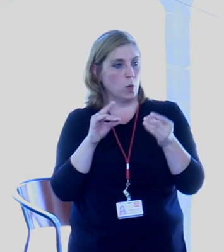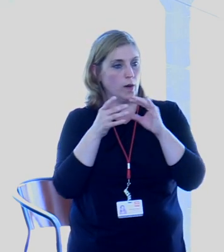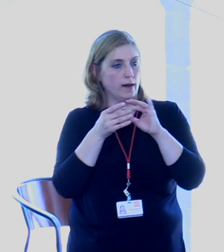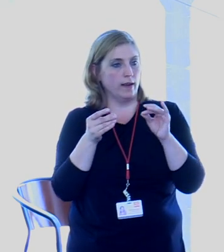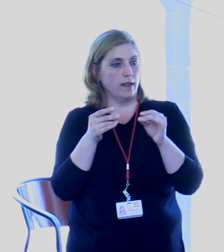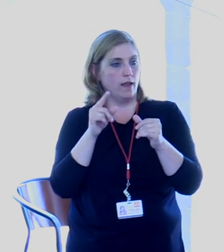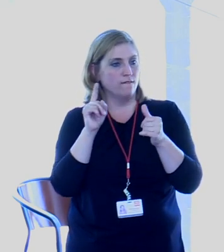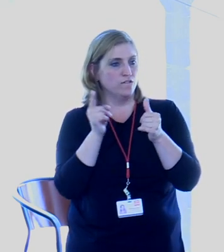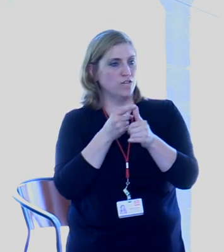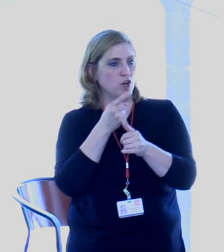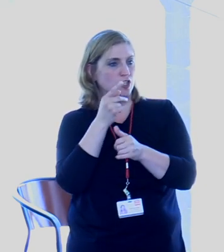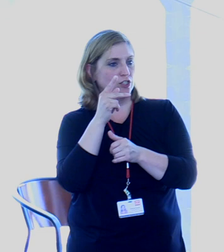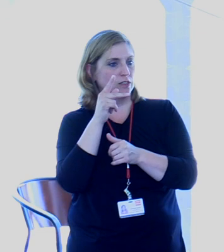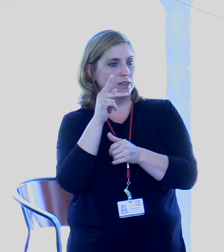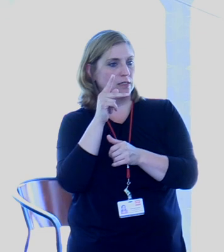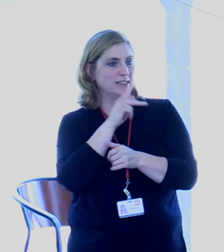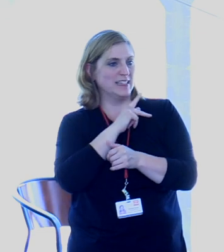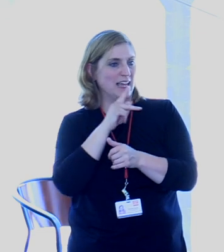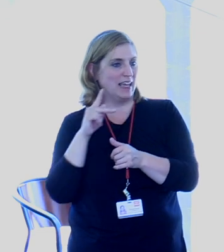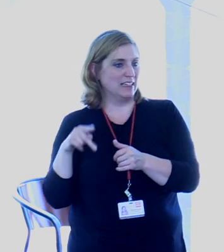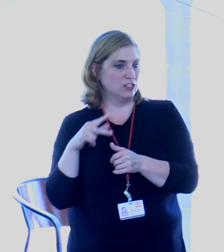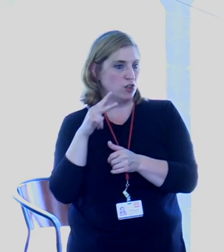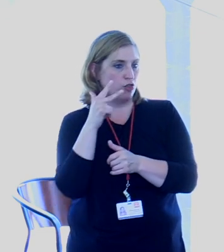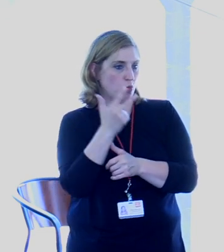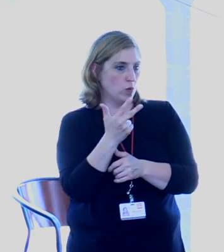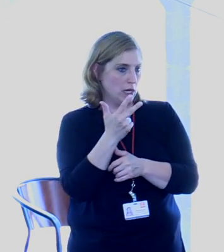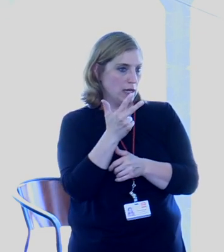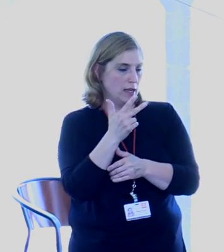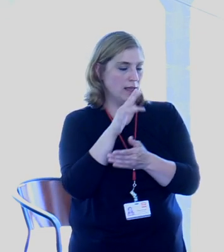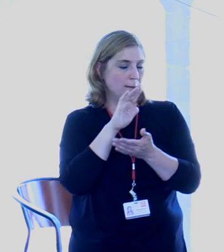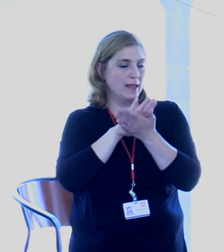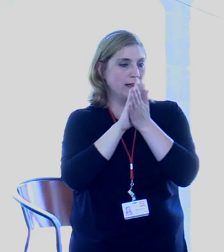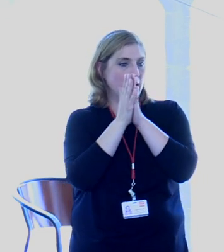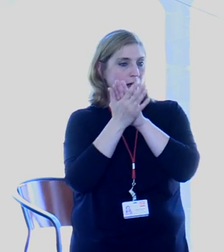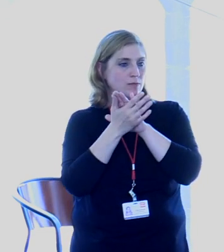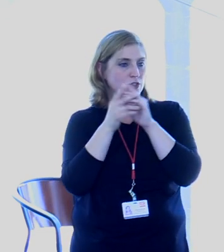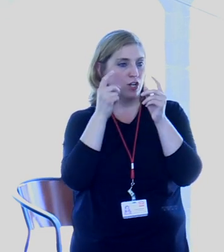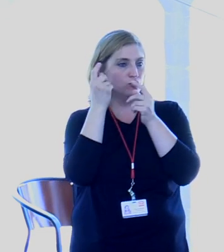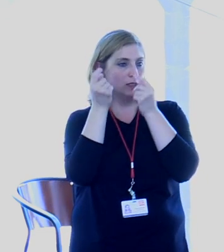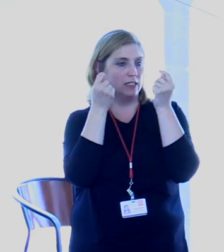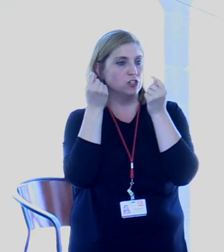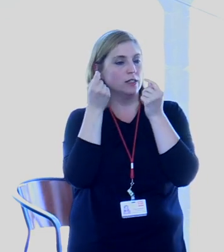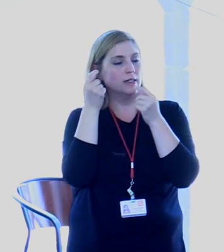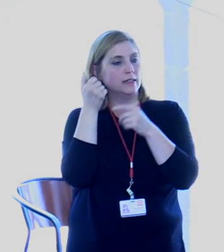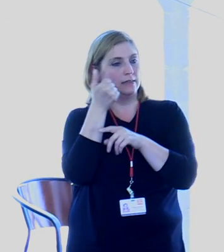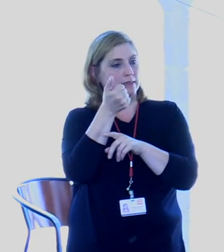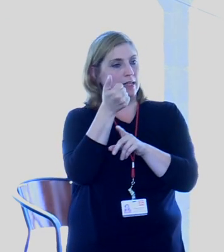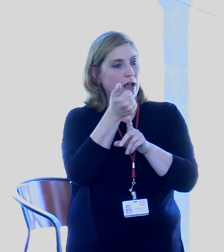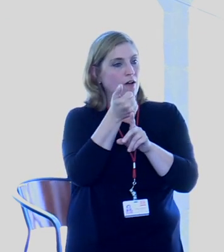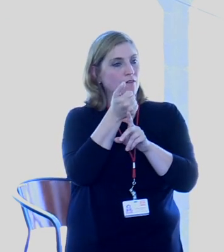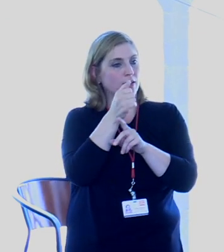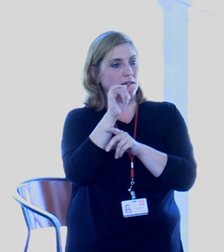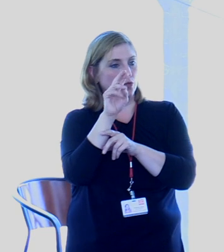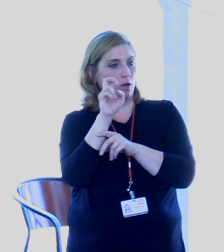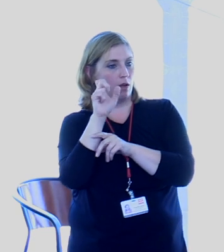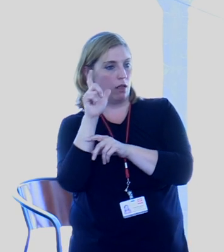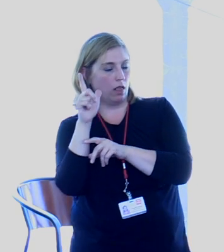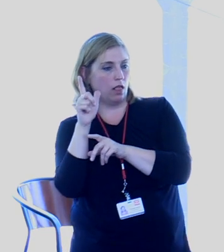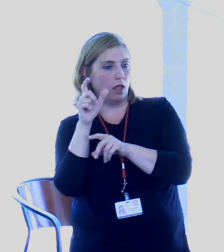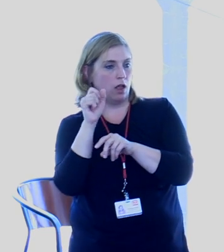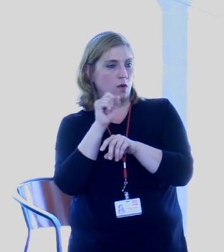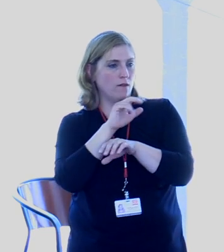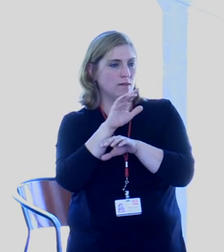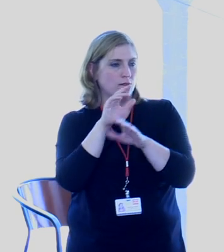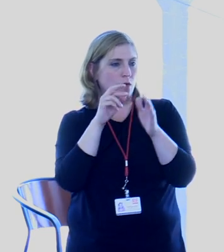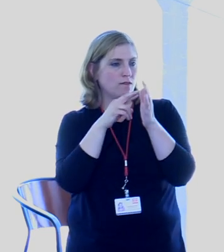1 Kings 3 becomes an entire tradition in itself as Israel reflects and thinks about